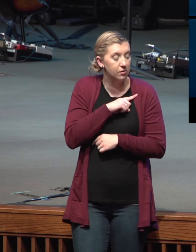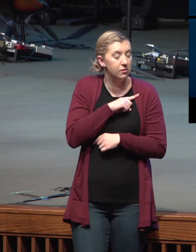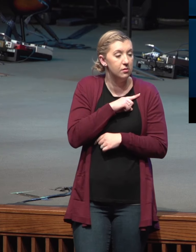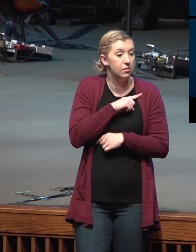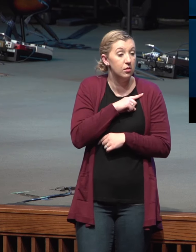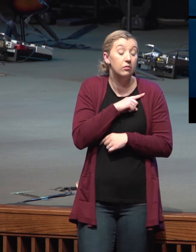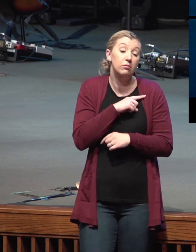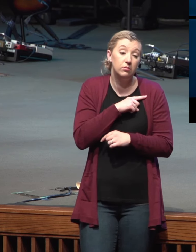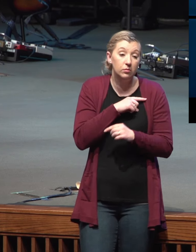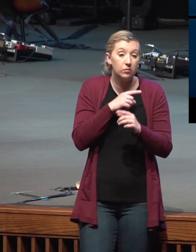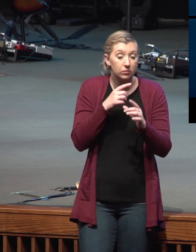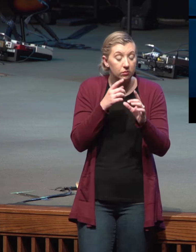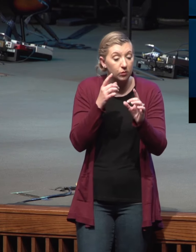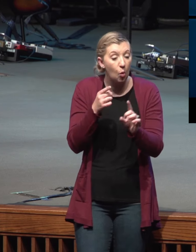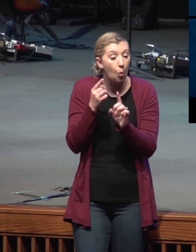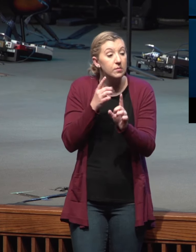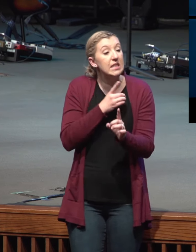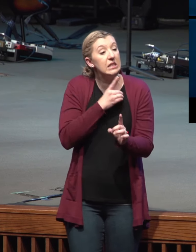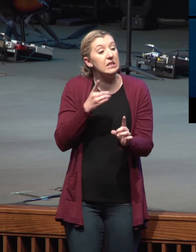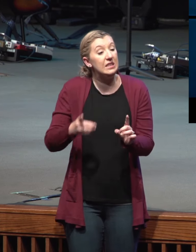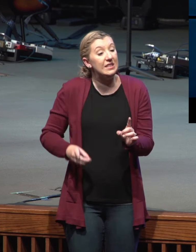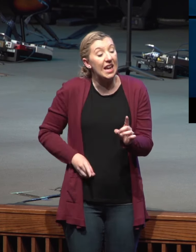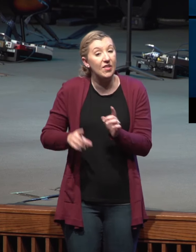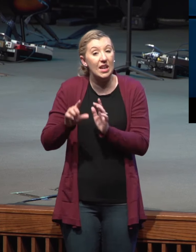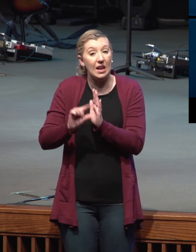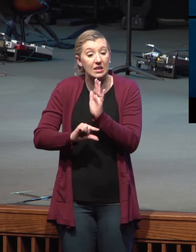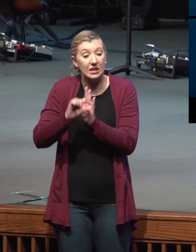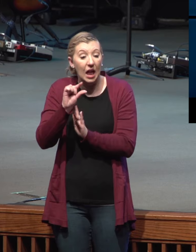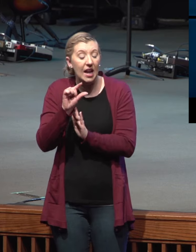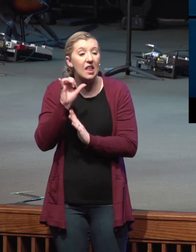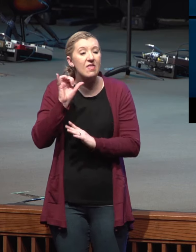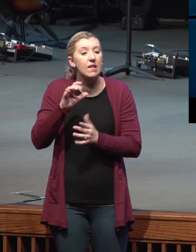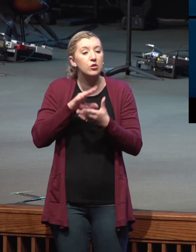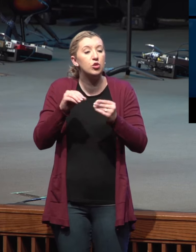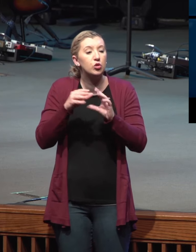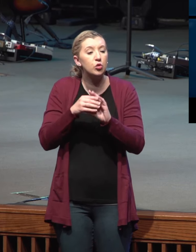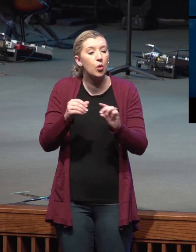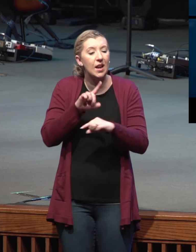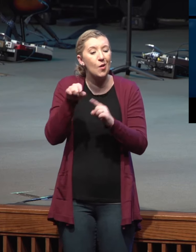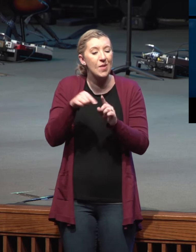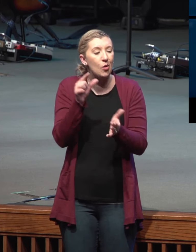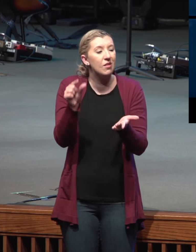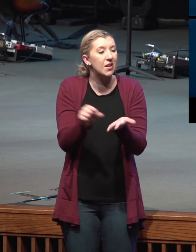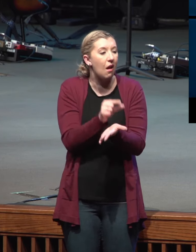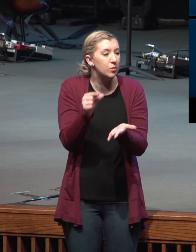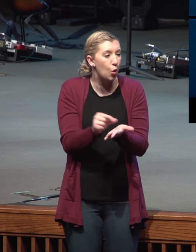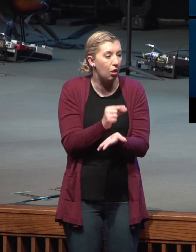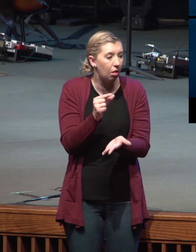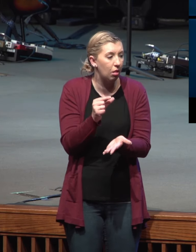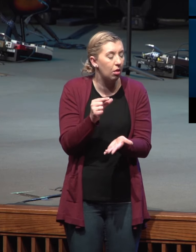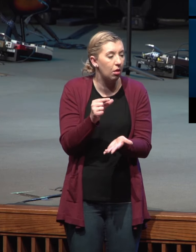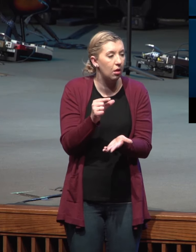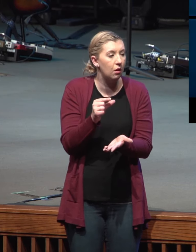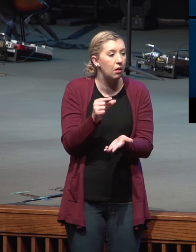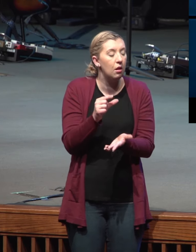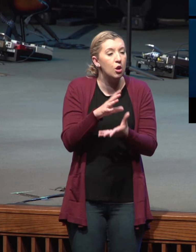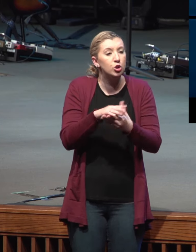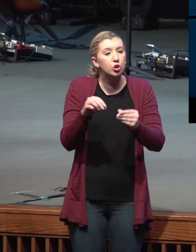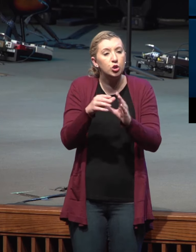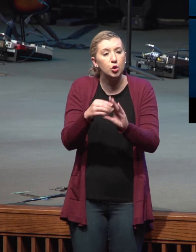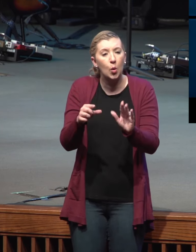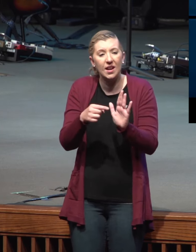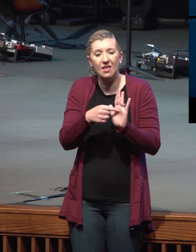Ultimately, David and Goliath is a story about the gospel, a story that points